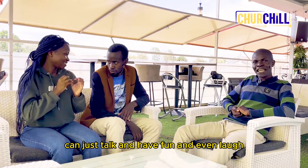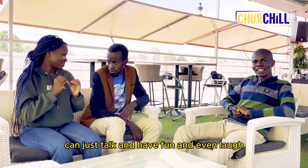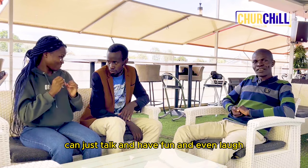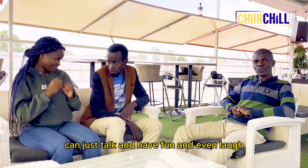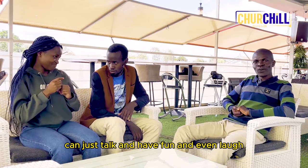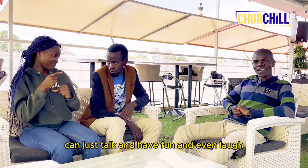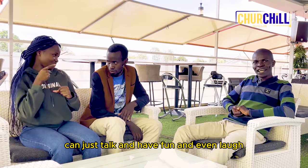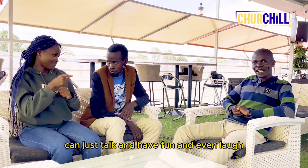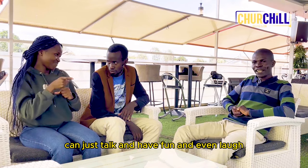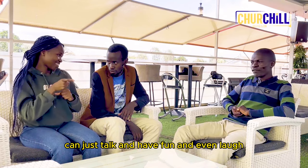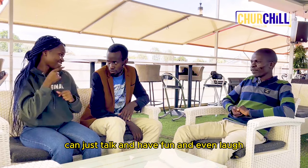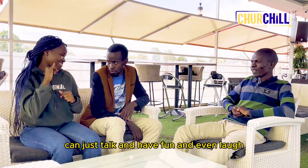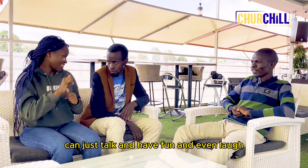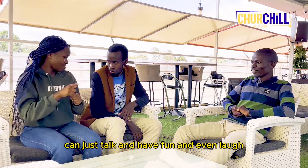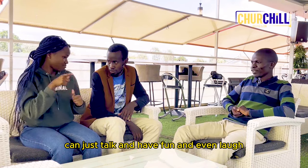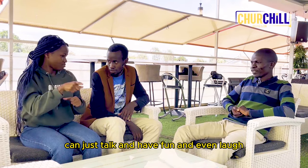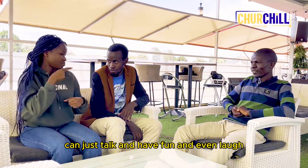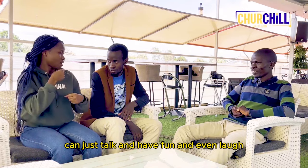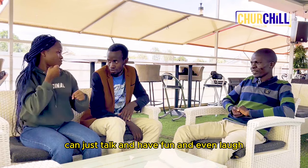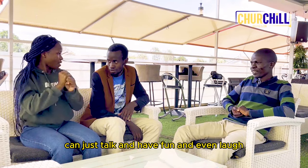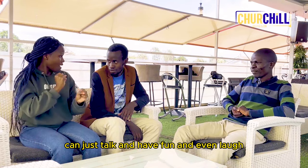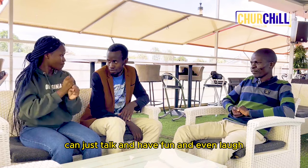just talk and have fun and even laugh.